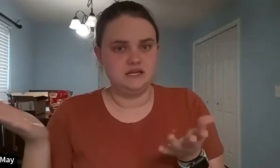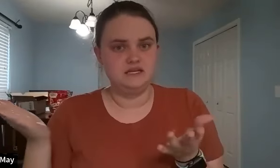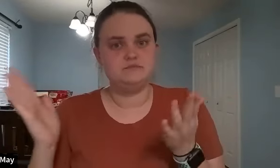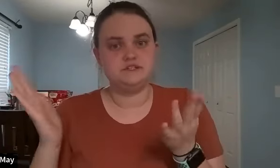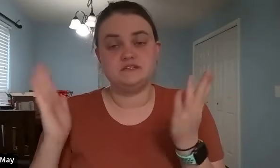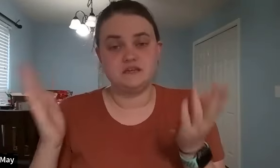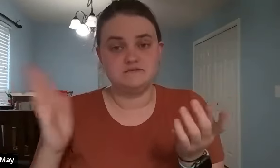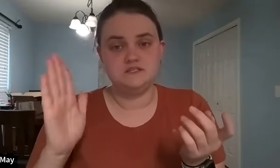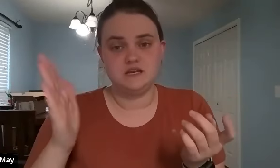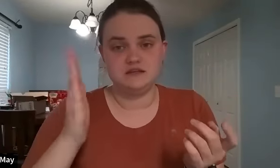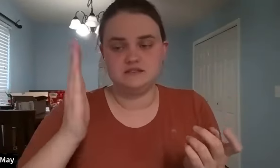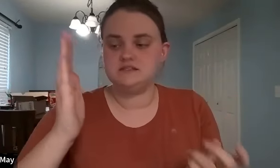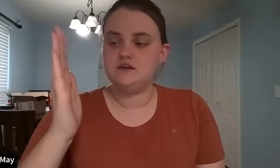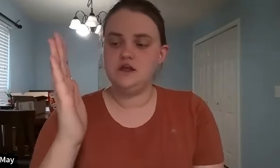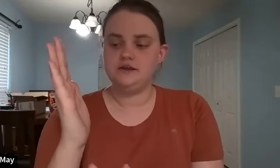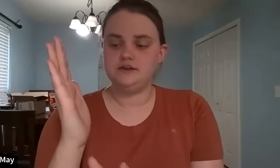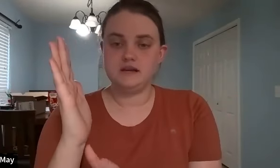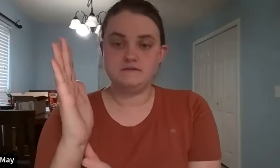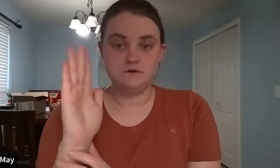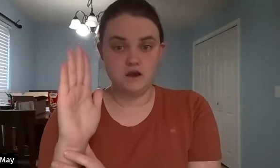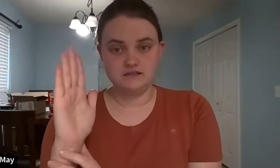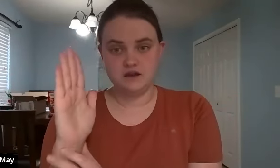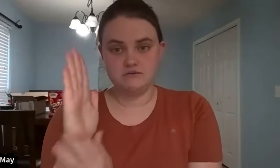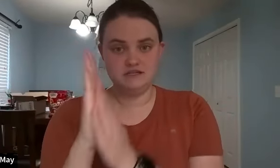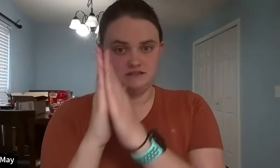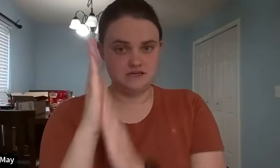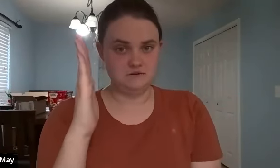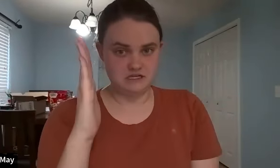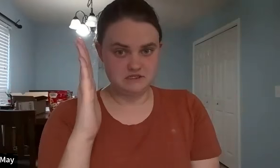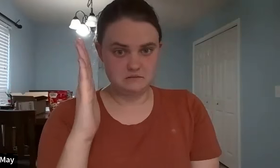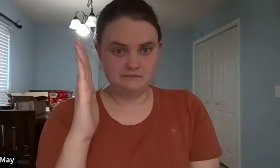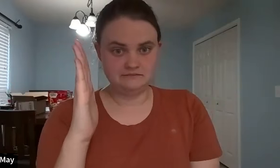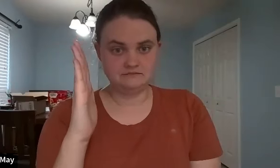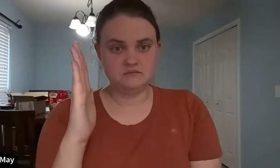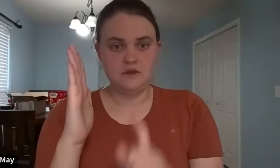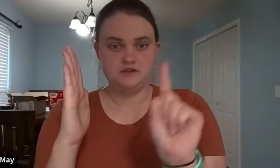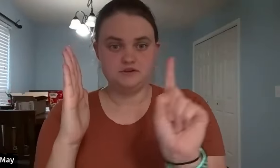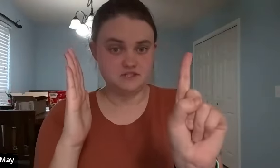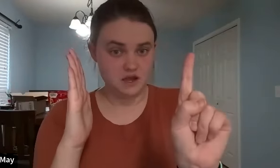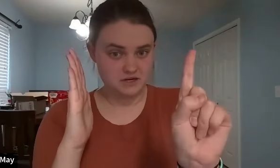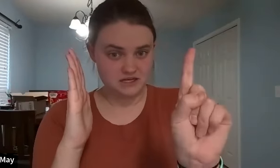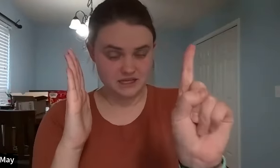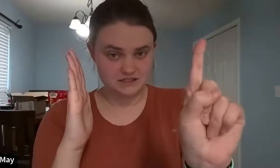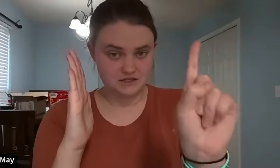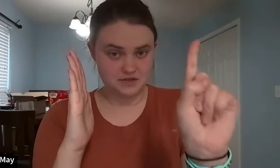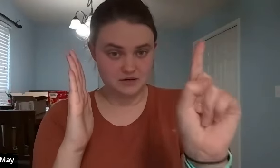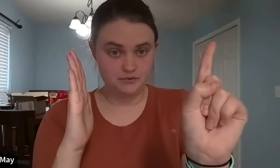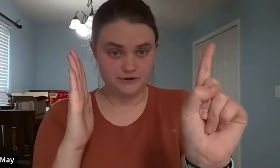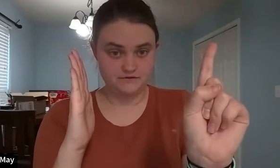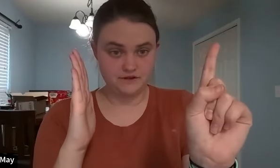minutes. But so the sign for seconds is you're going to have your non-dominant sideways. Your dominant hand's going to be in a pointer